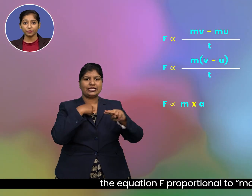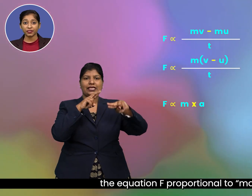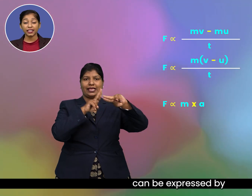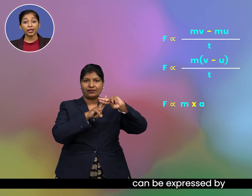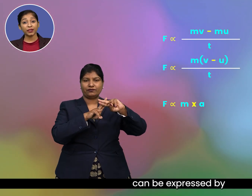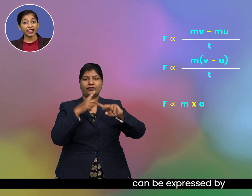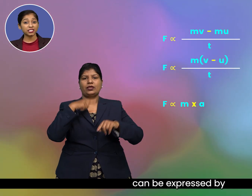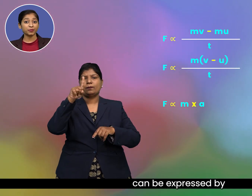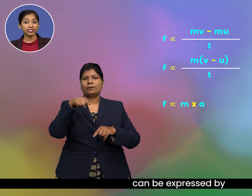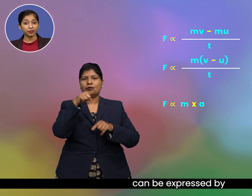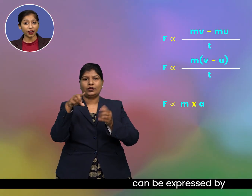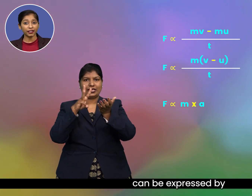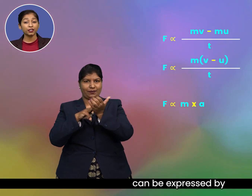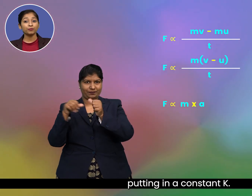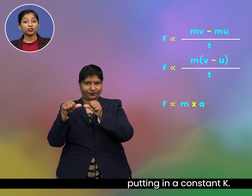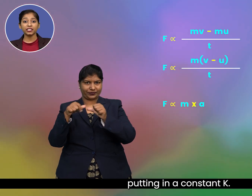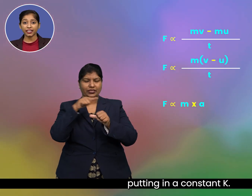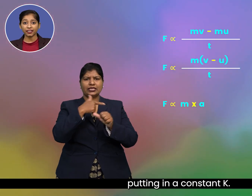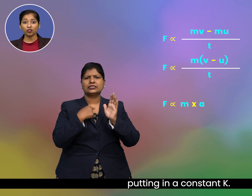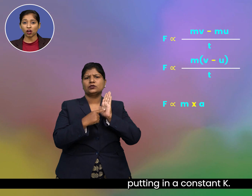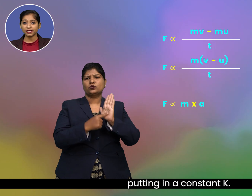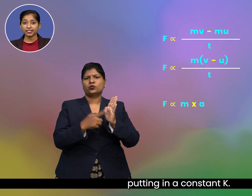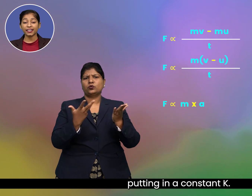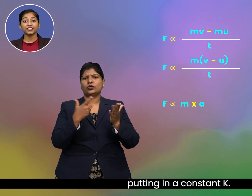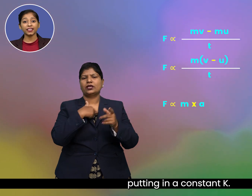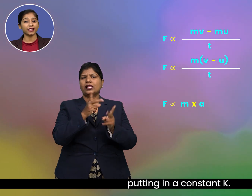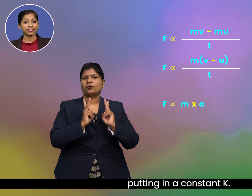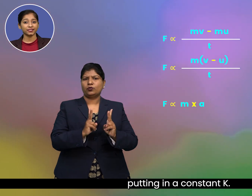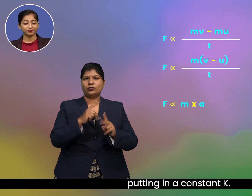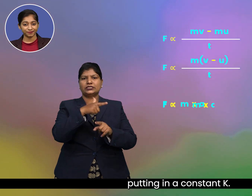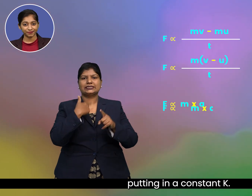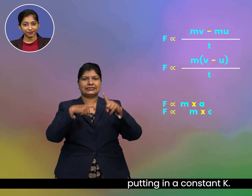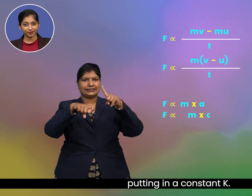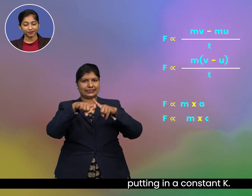ma can be expressed by putting in a constant k.